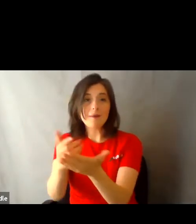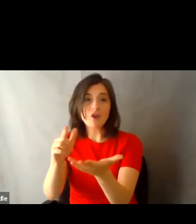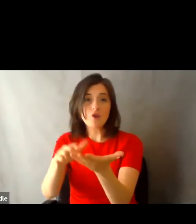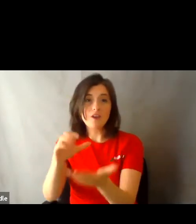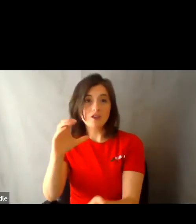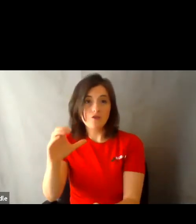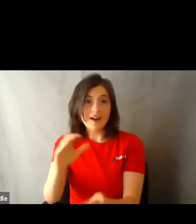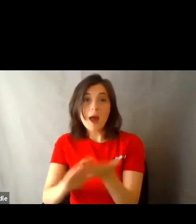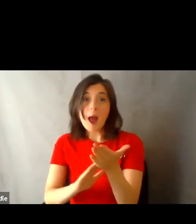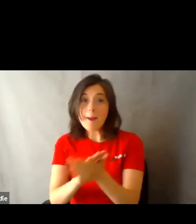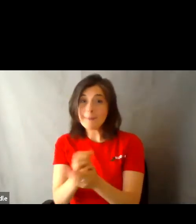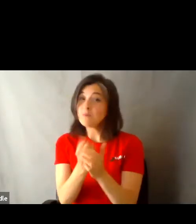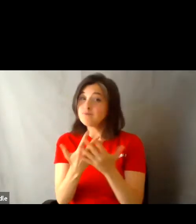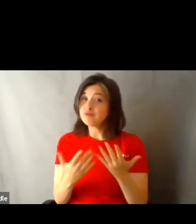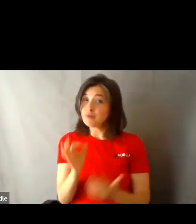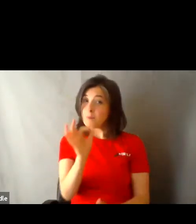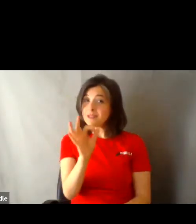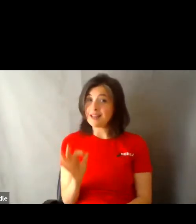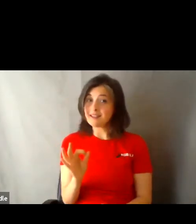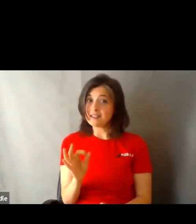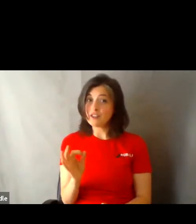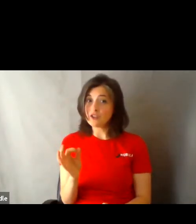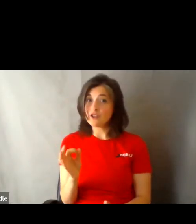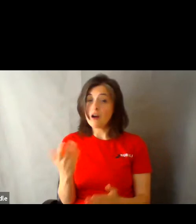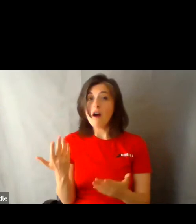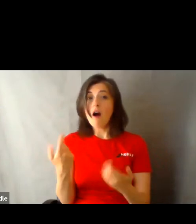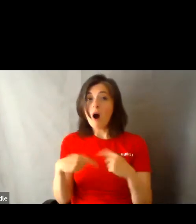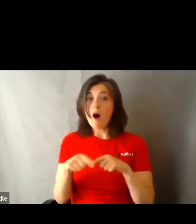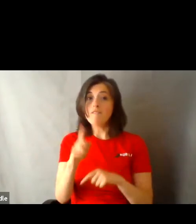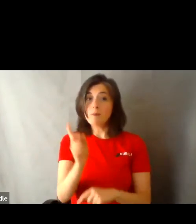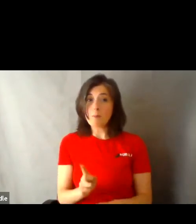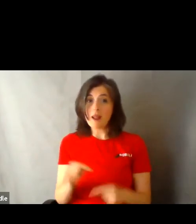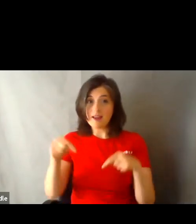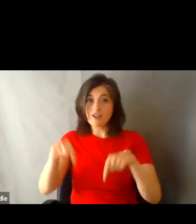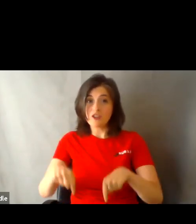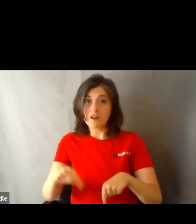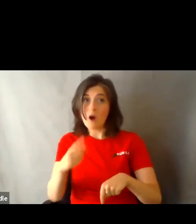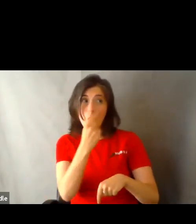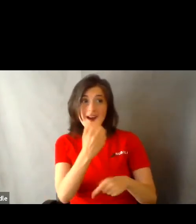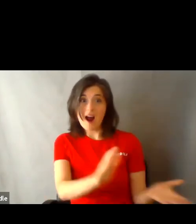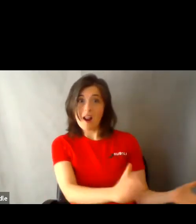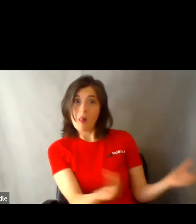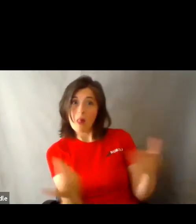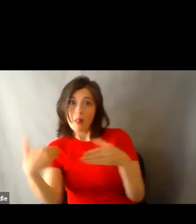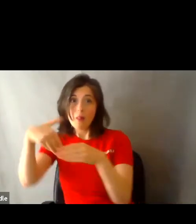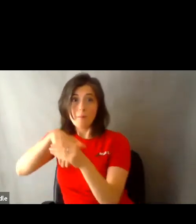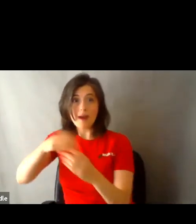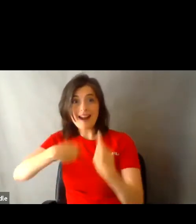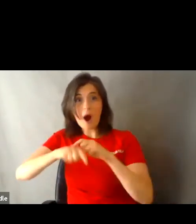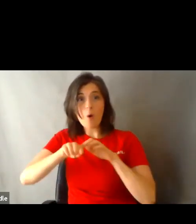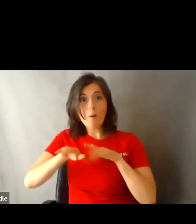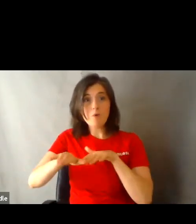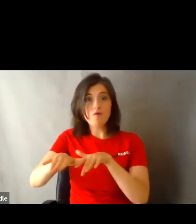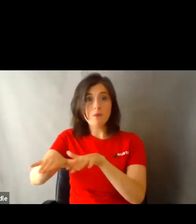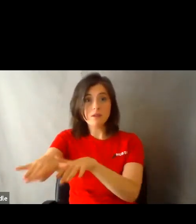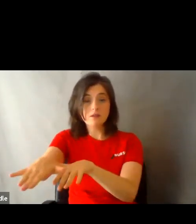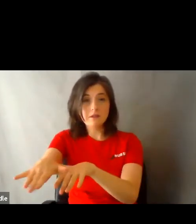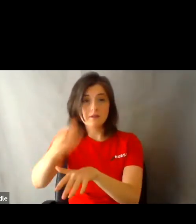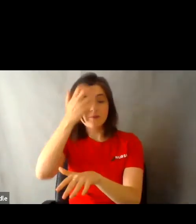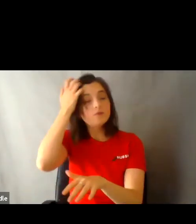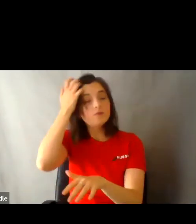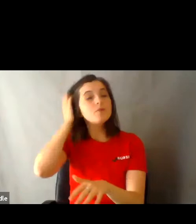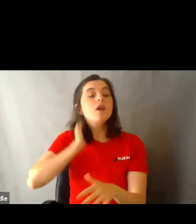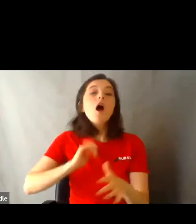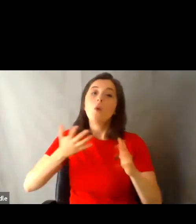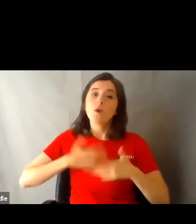get into our movement. So we want to pull people together, do this in an organised way, because when we stand together,